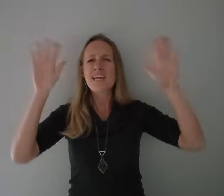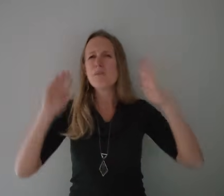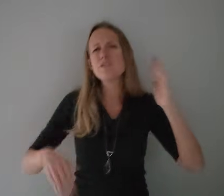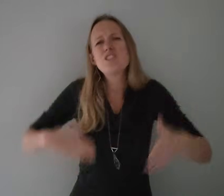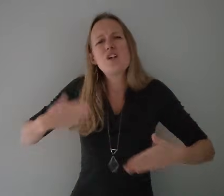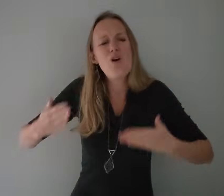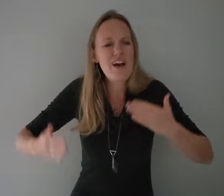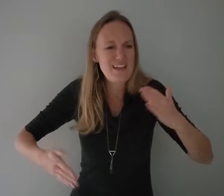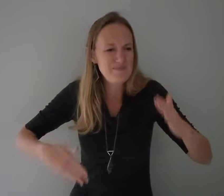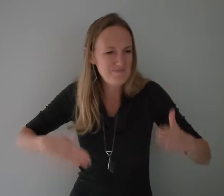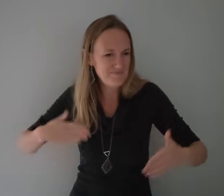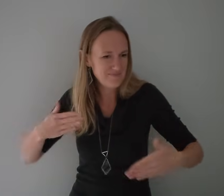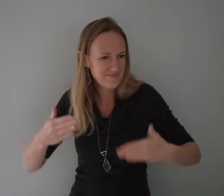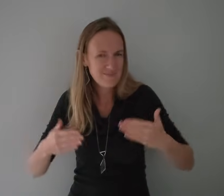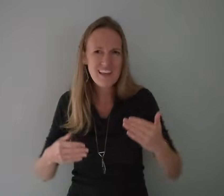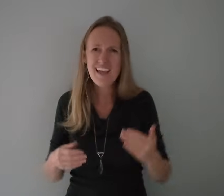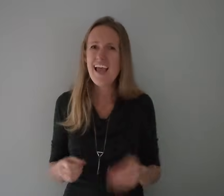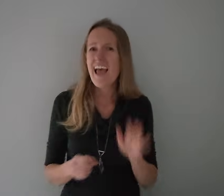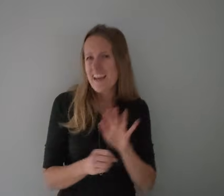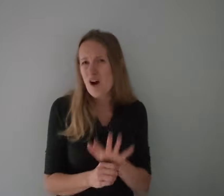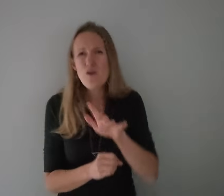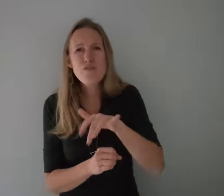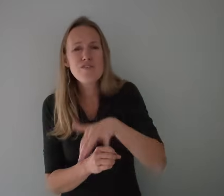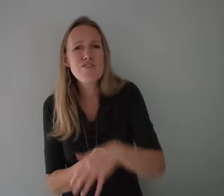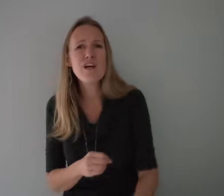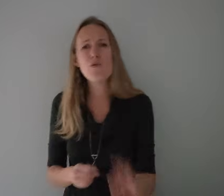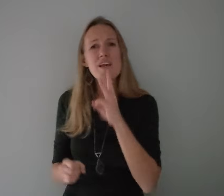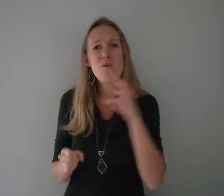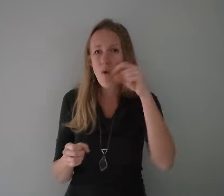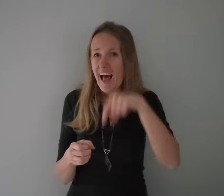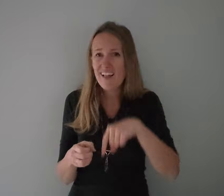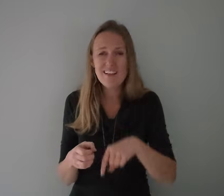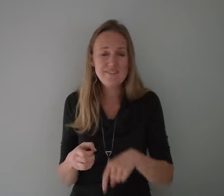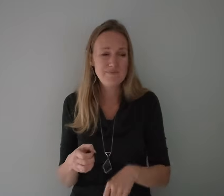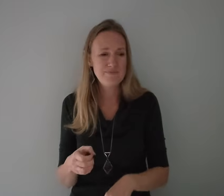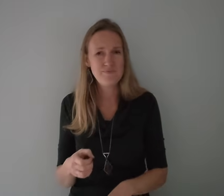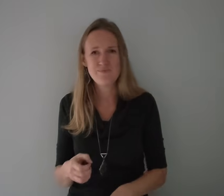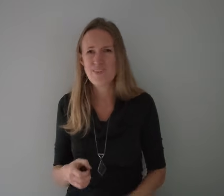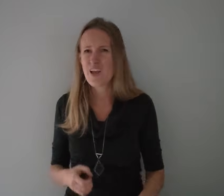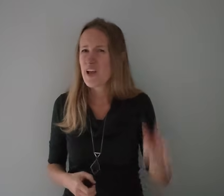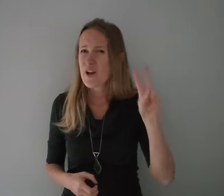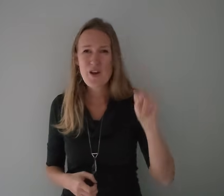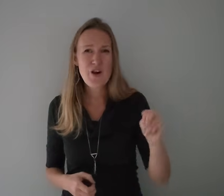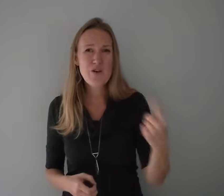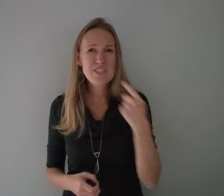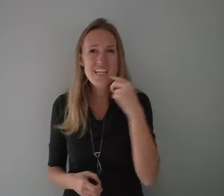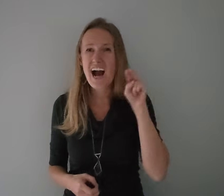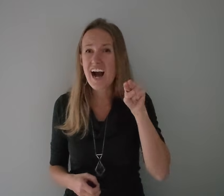unspeakable joy, and overflowing well, no tongue